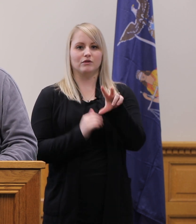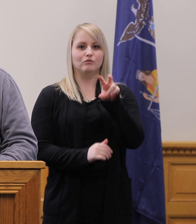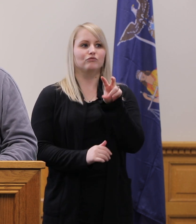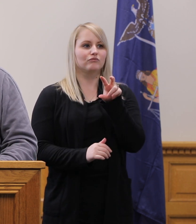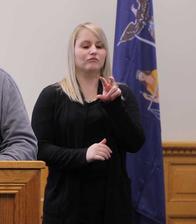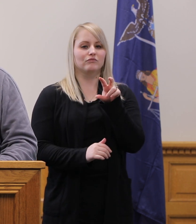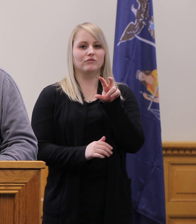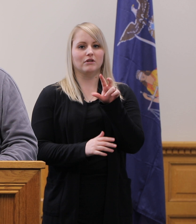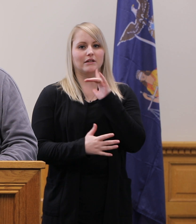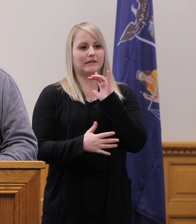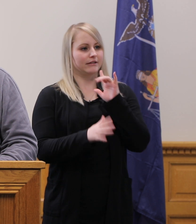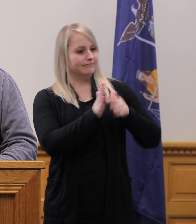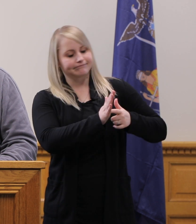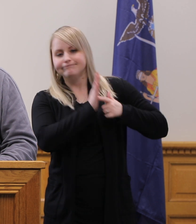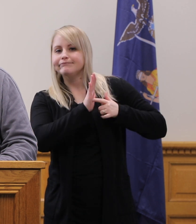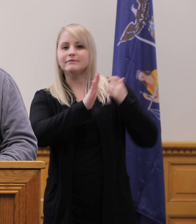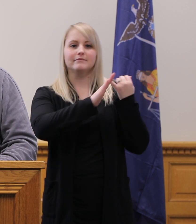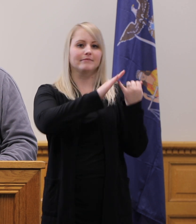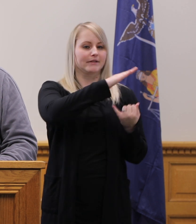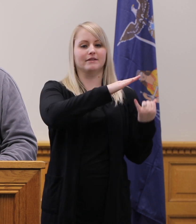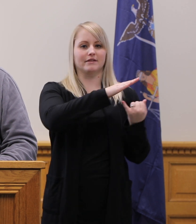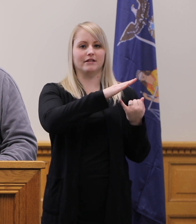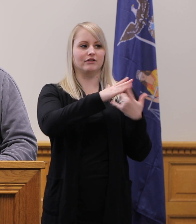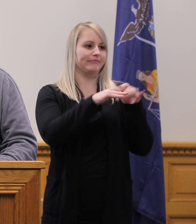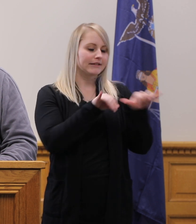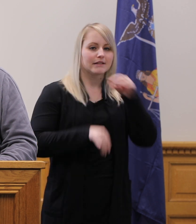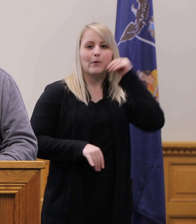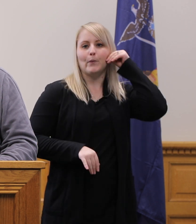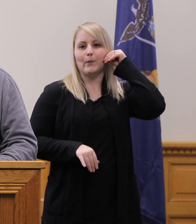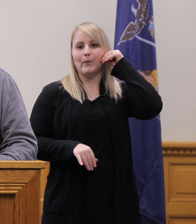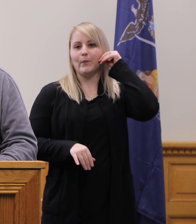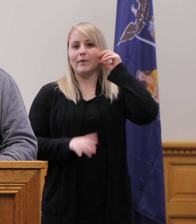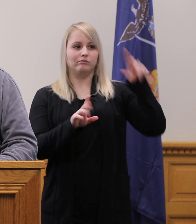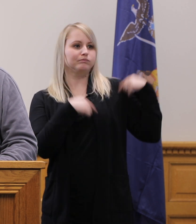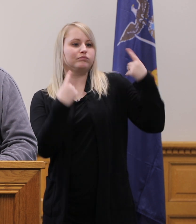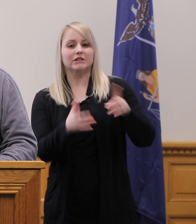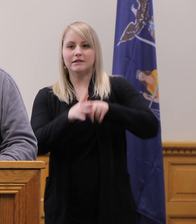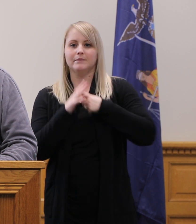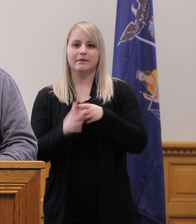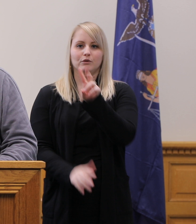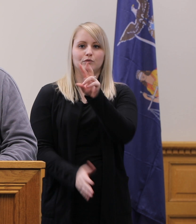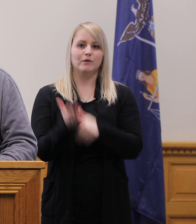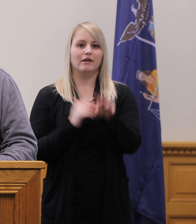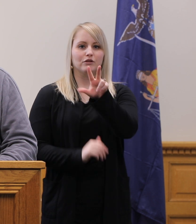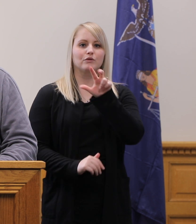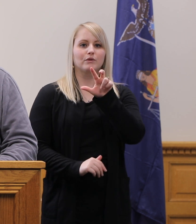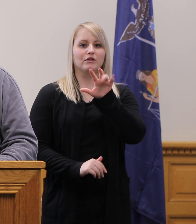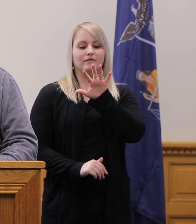had 2,356 people test positive for coronavirus since this pandemic began.